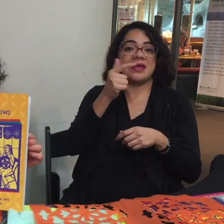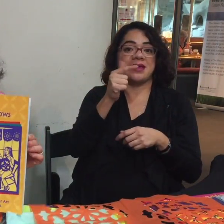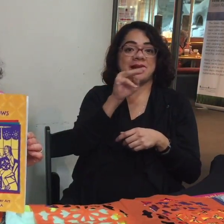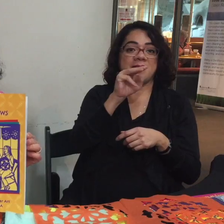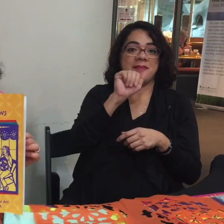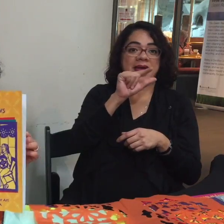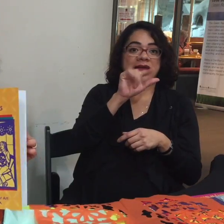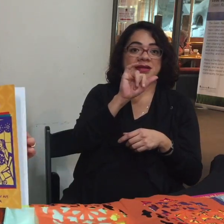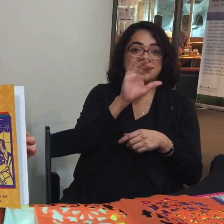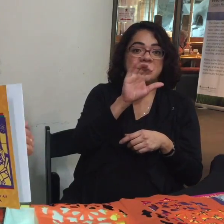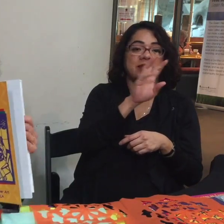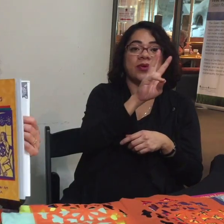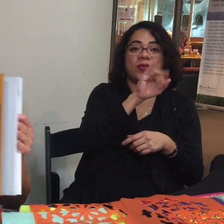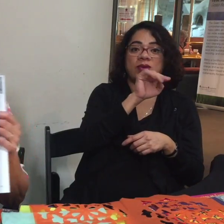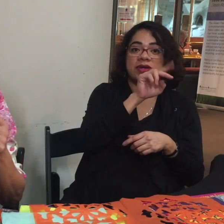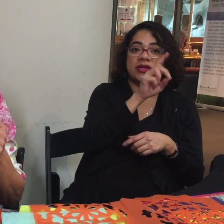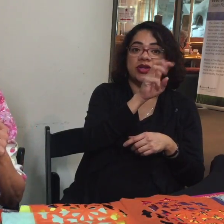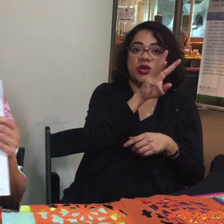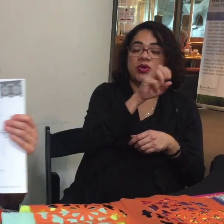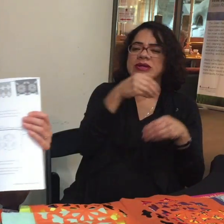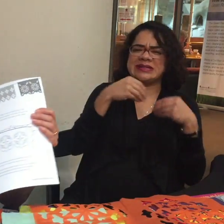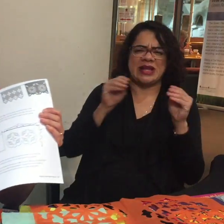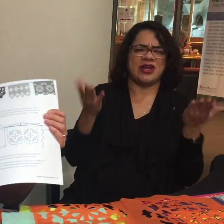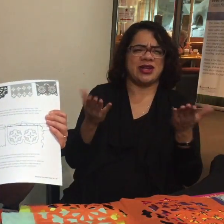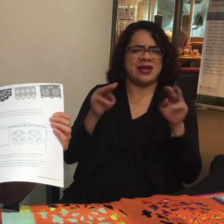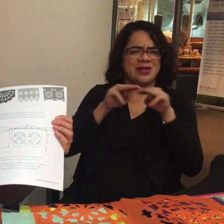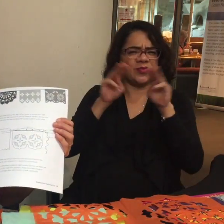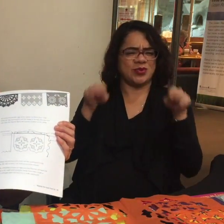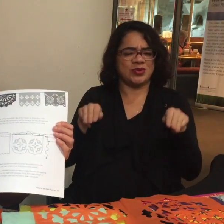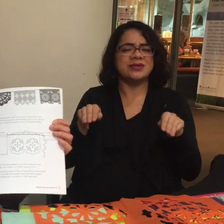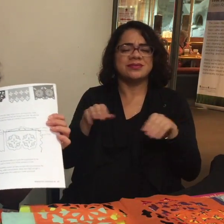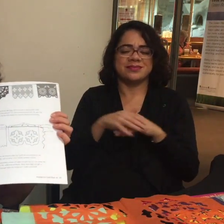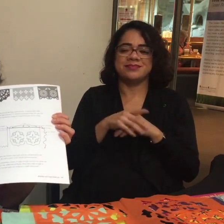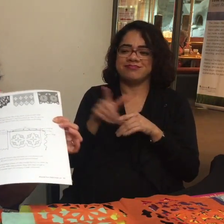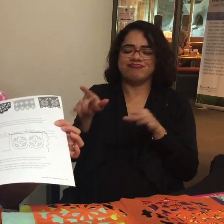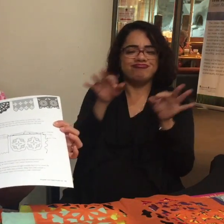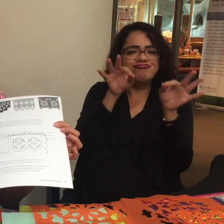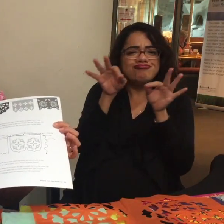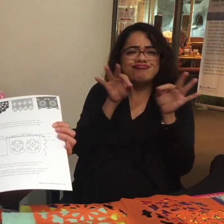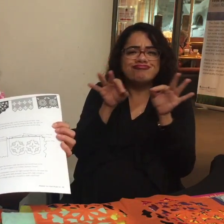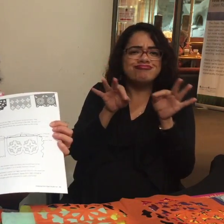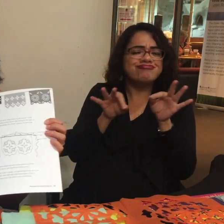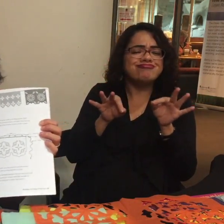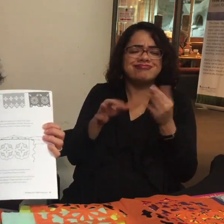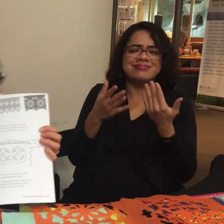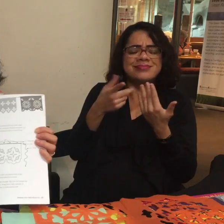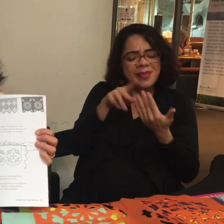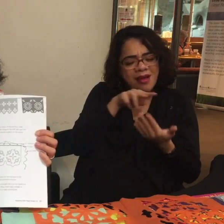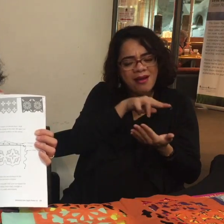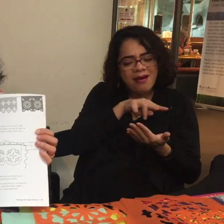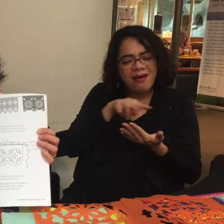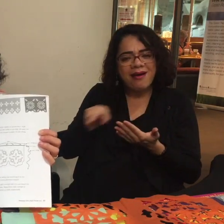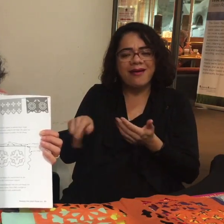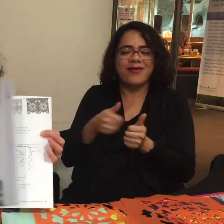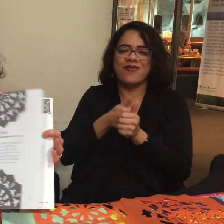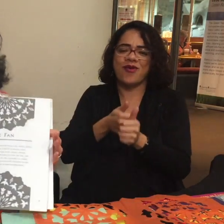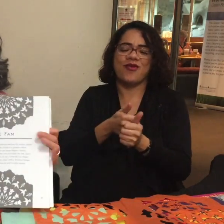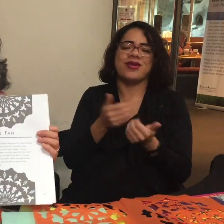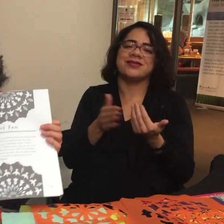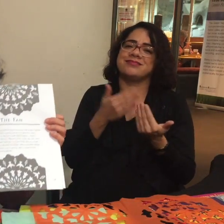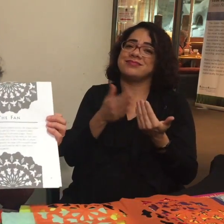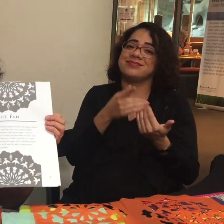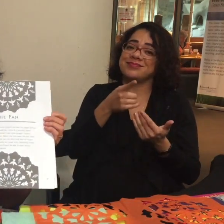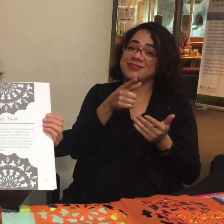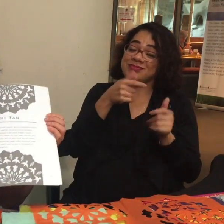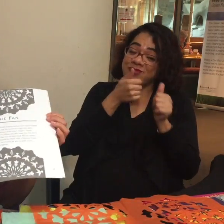sale here at the museum. All the instructions that I have here are really quite easy to make. You just have to follow